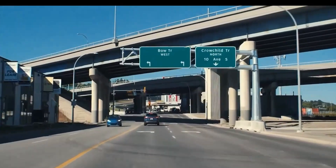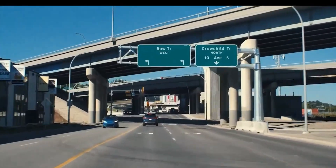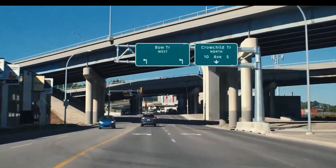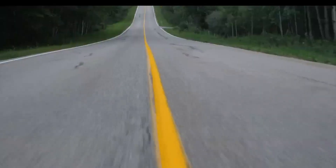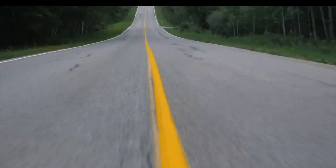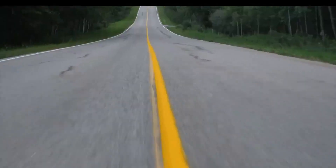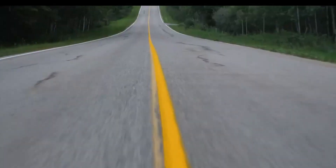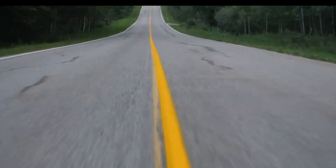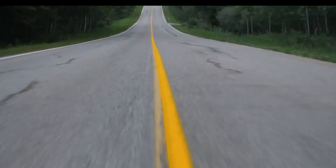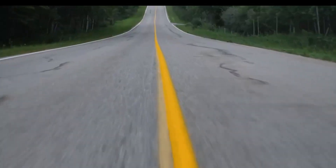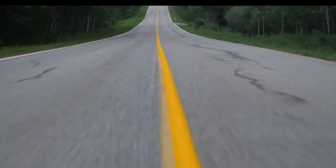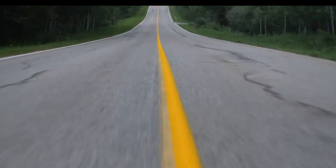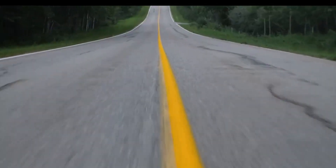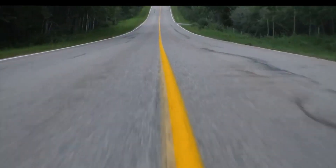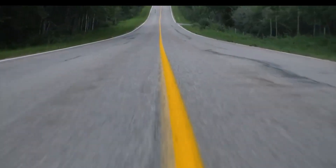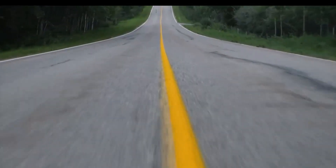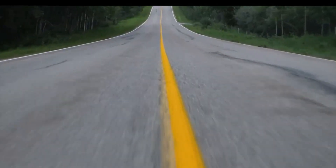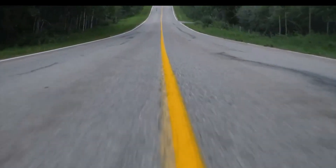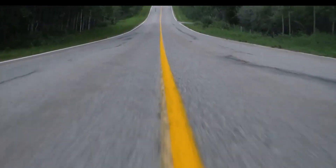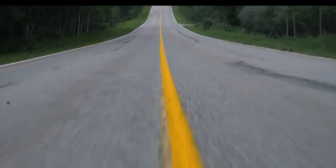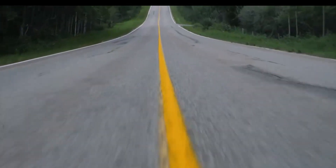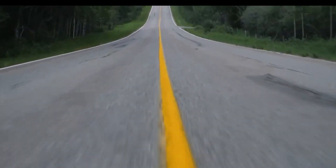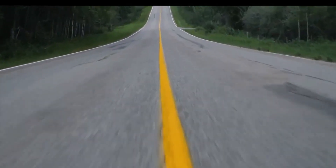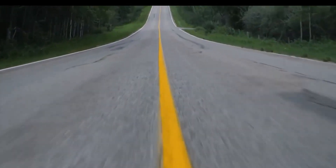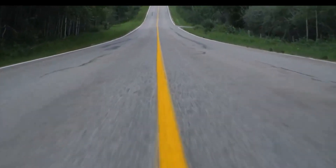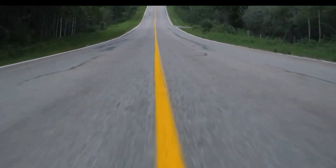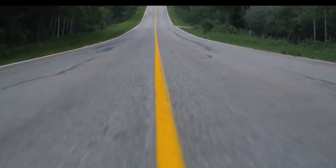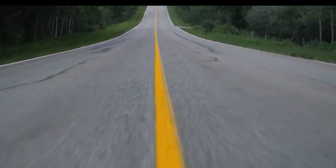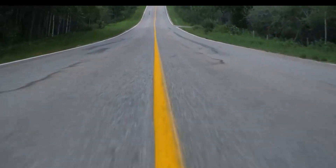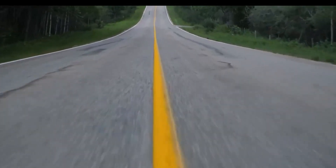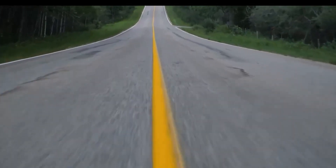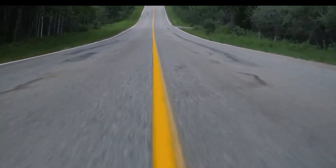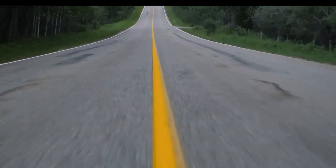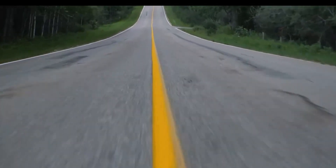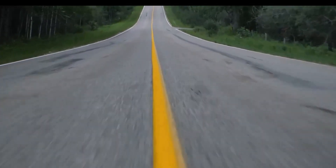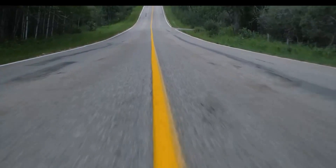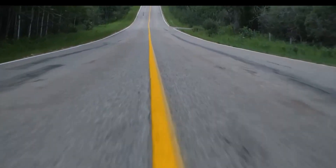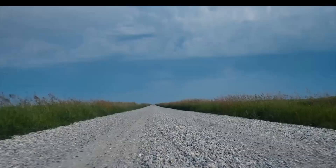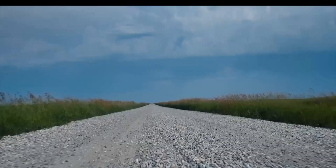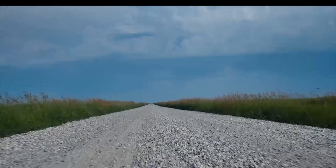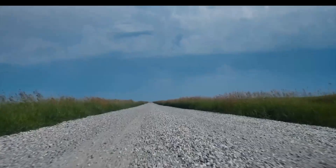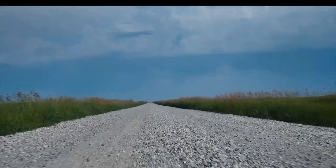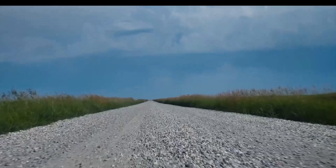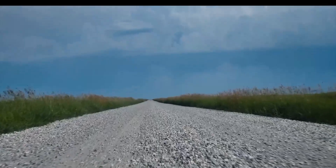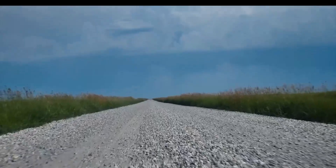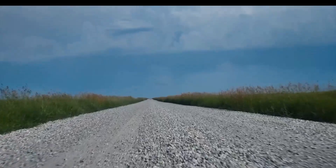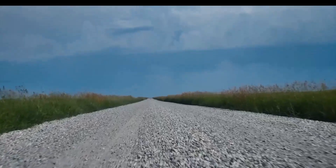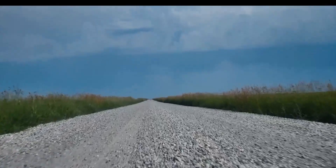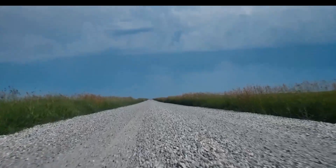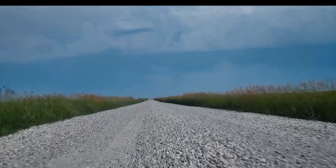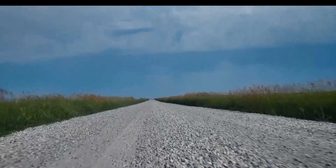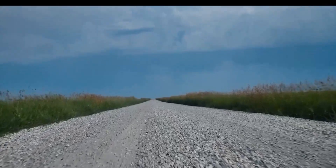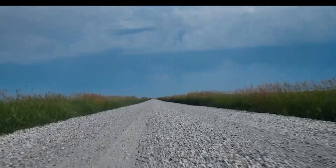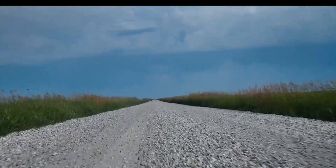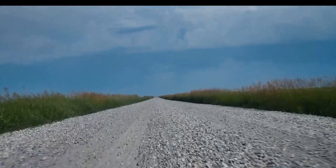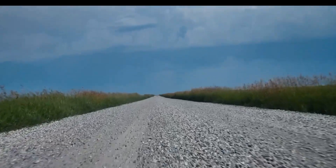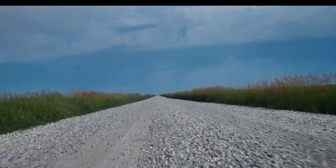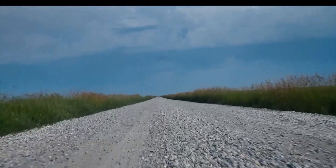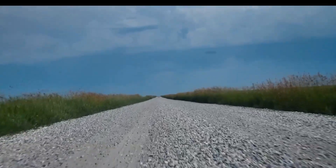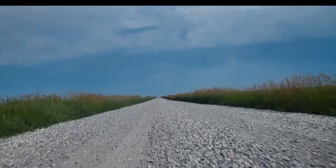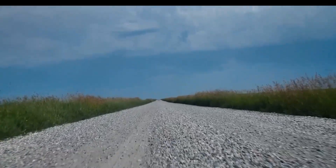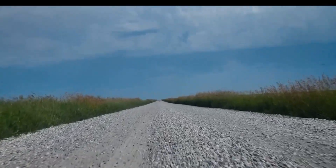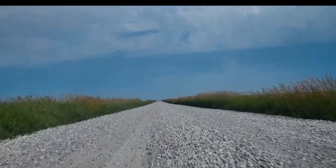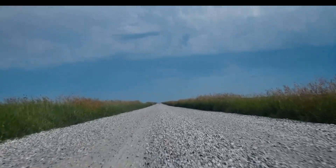to our sisters? Stand with your mothers. What happened to our mothers? Stand with your daughters.